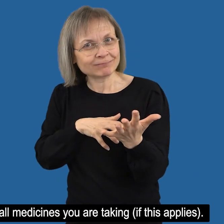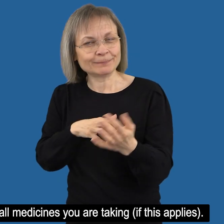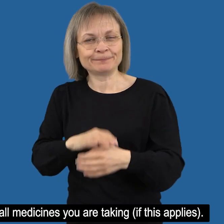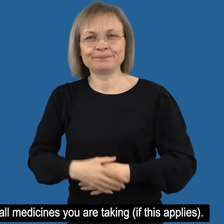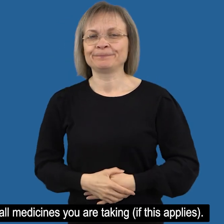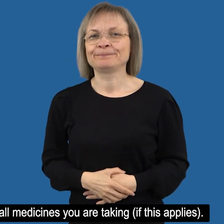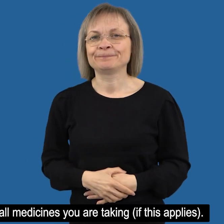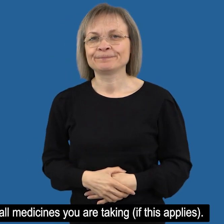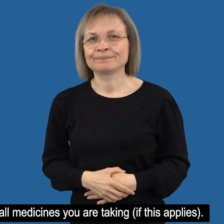applies.